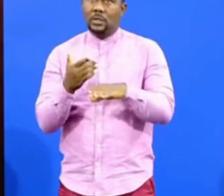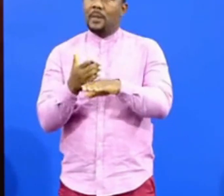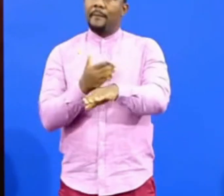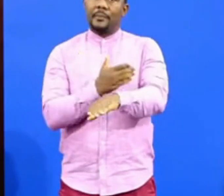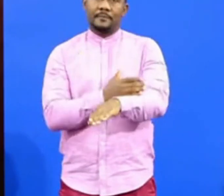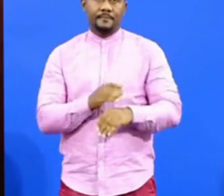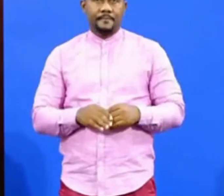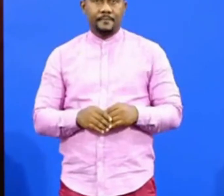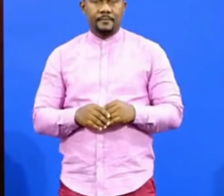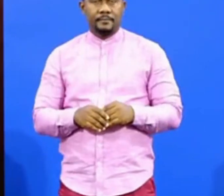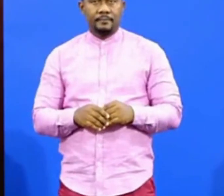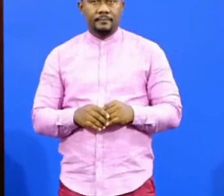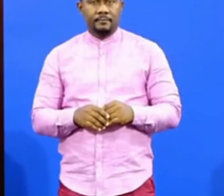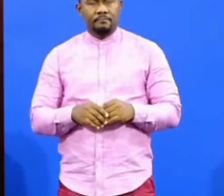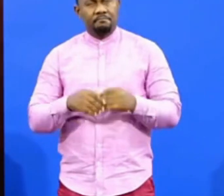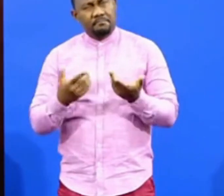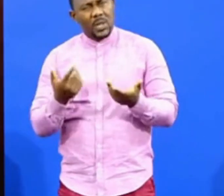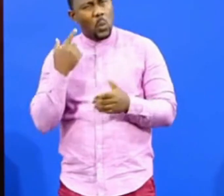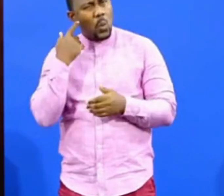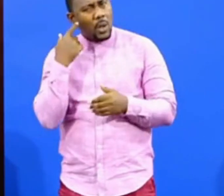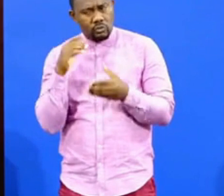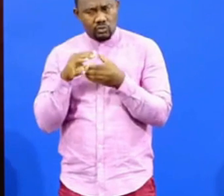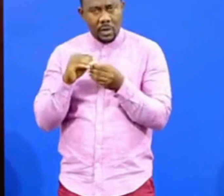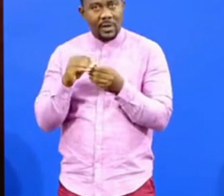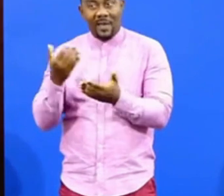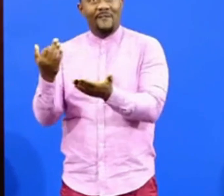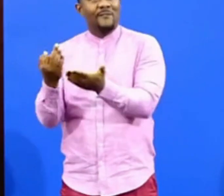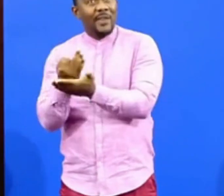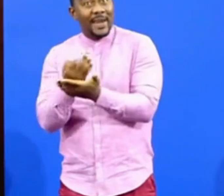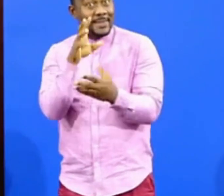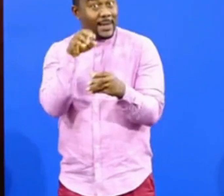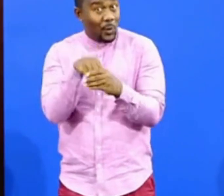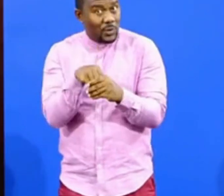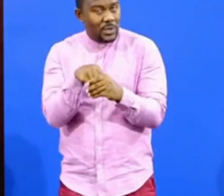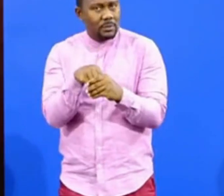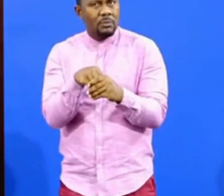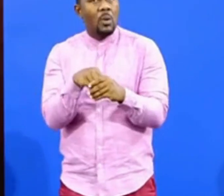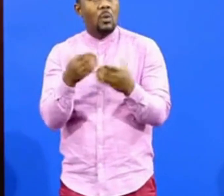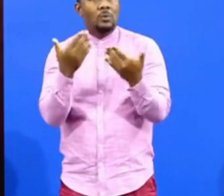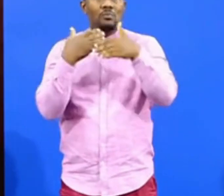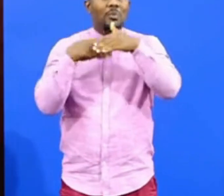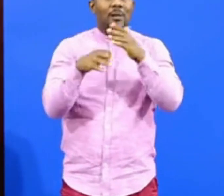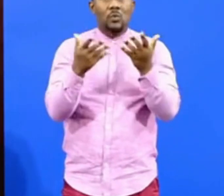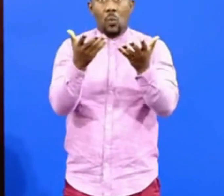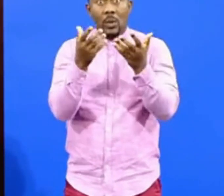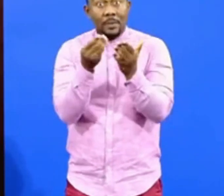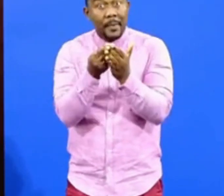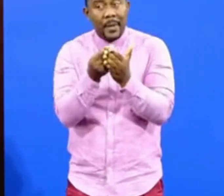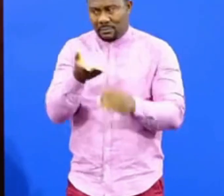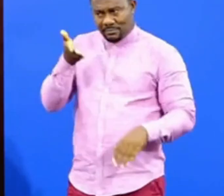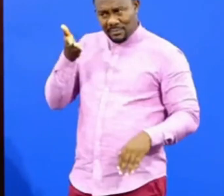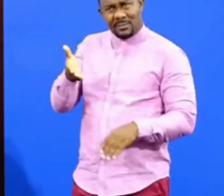about financial inclusion. We want to, open the market. We want people to have access to finance. And we know